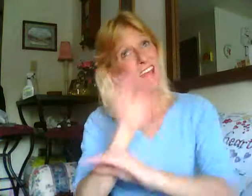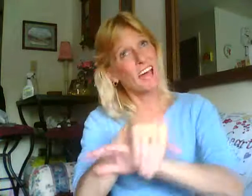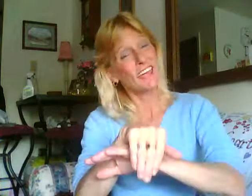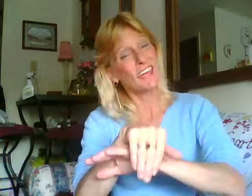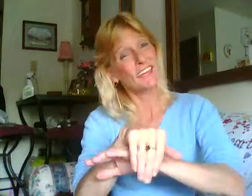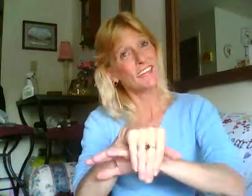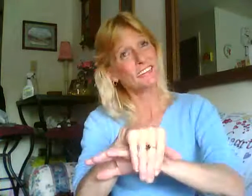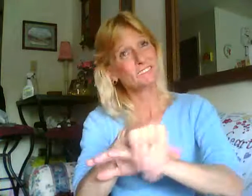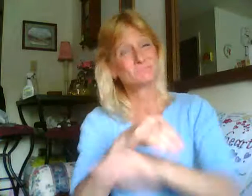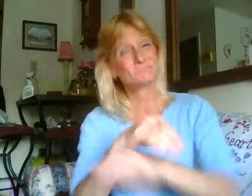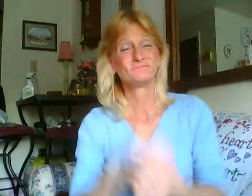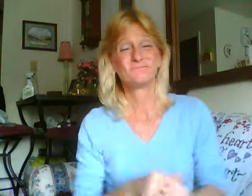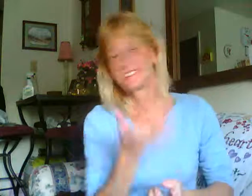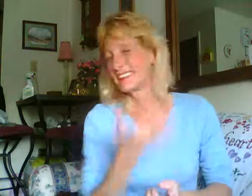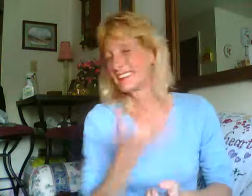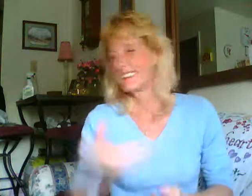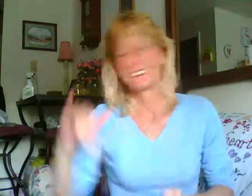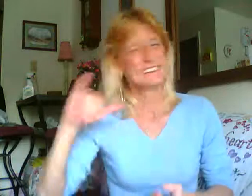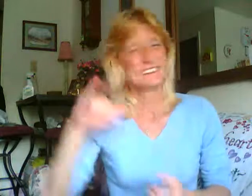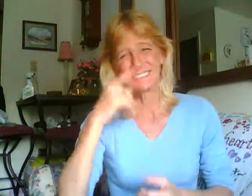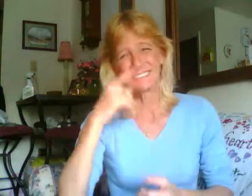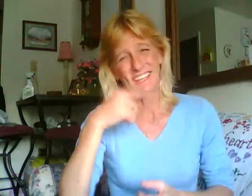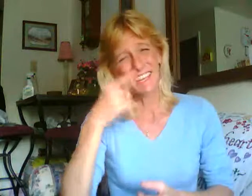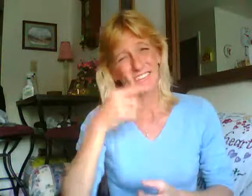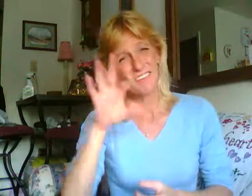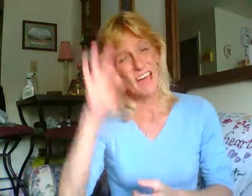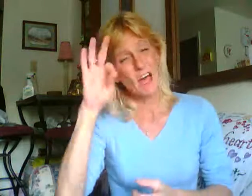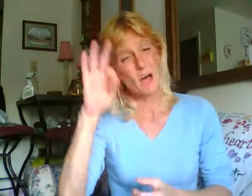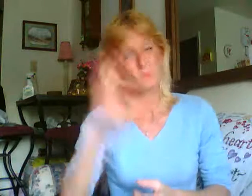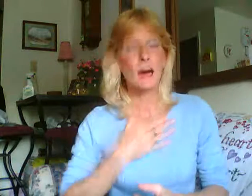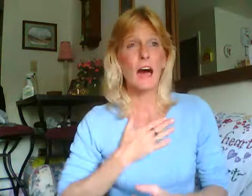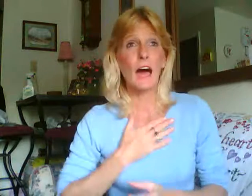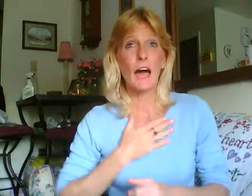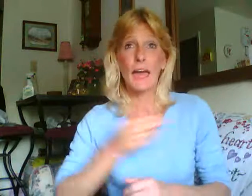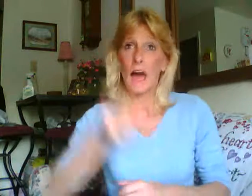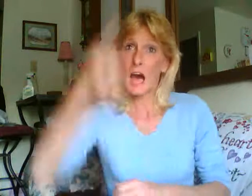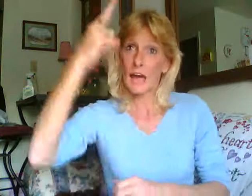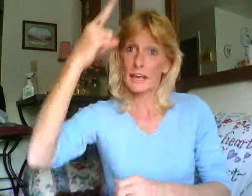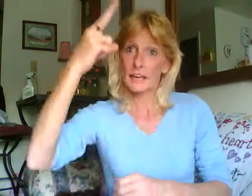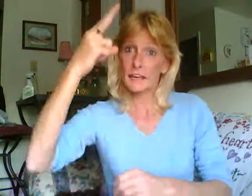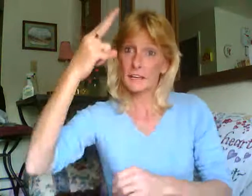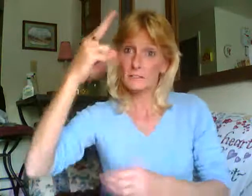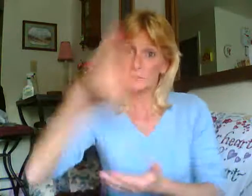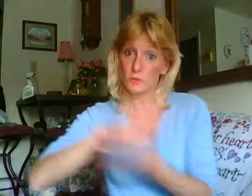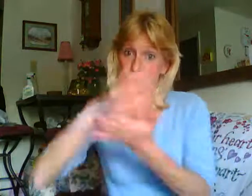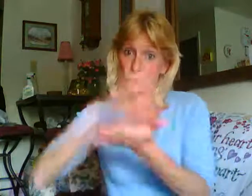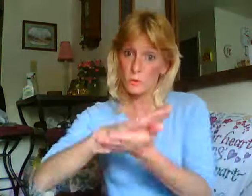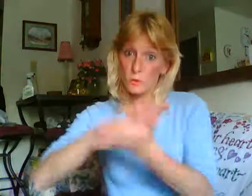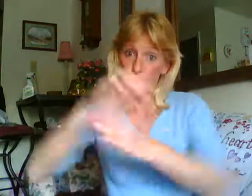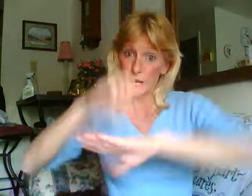night? They said they found my high school aim